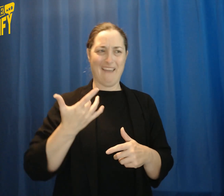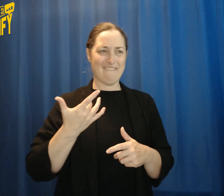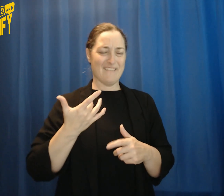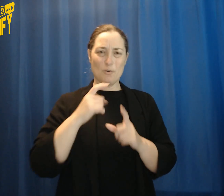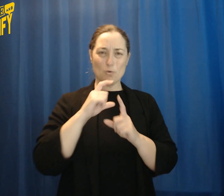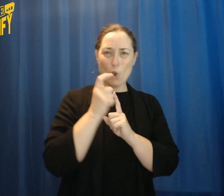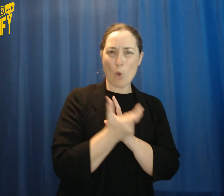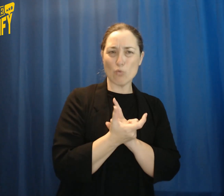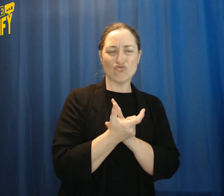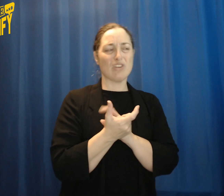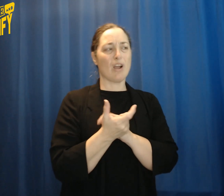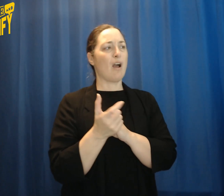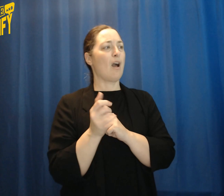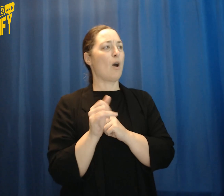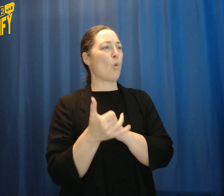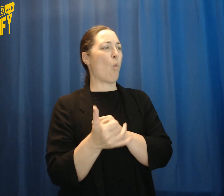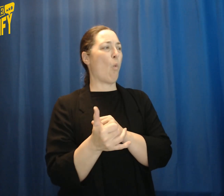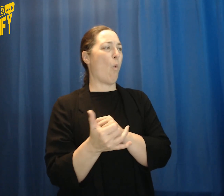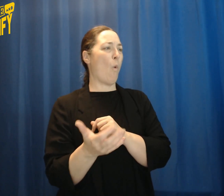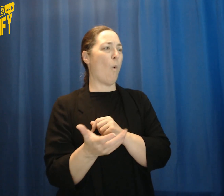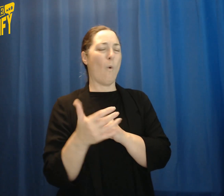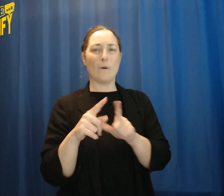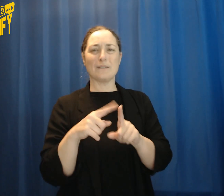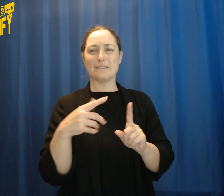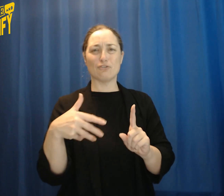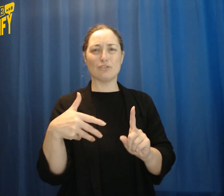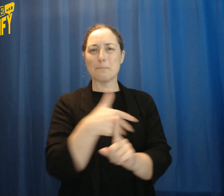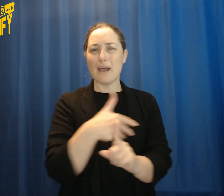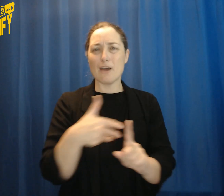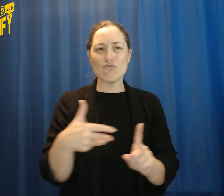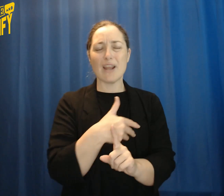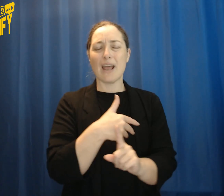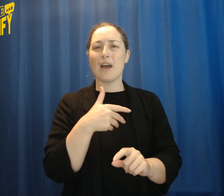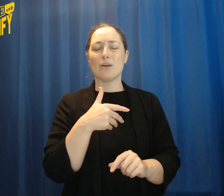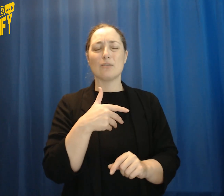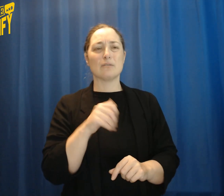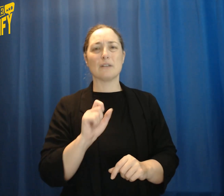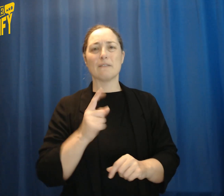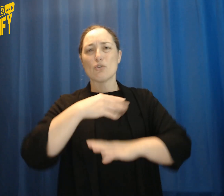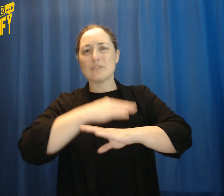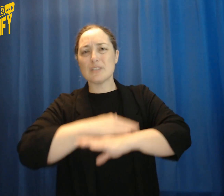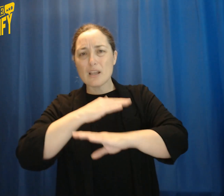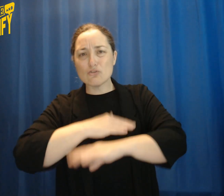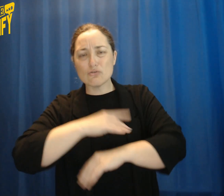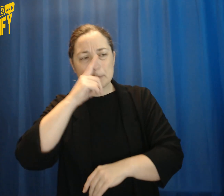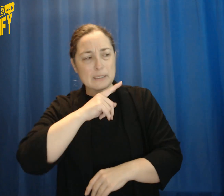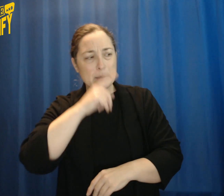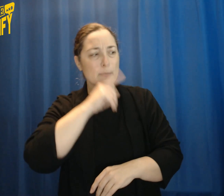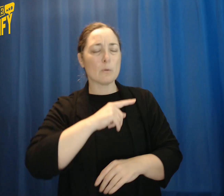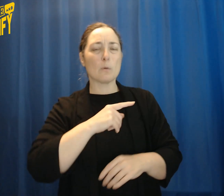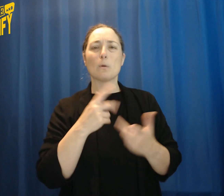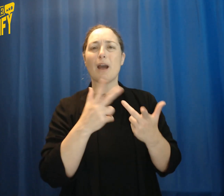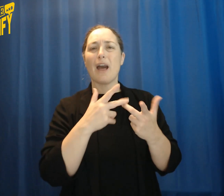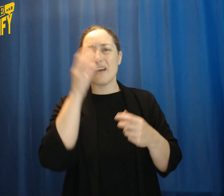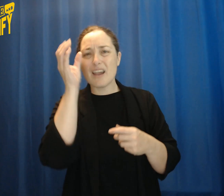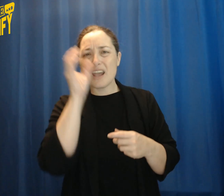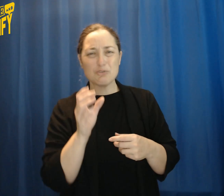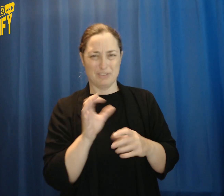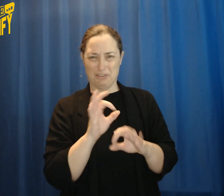for people in different places, like Indigenous Australians, other countries. It's not my story to tell. I feel